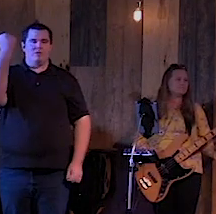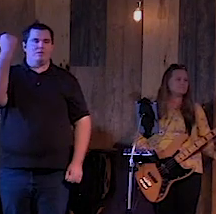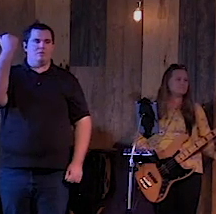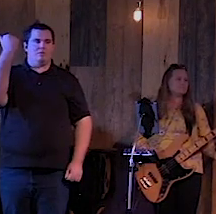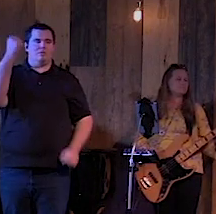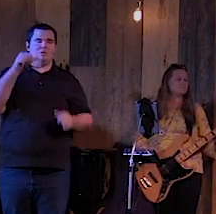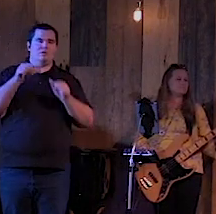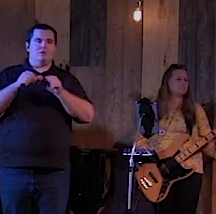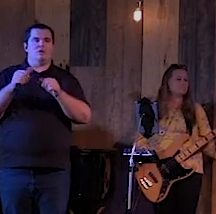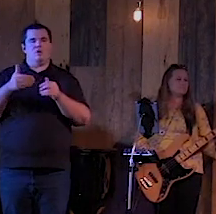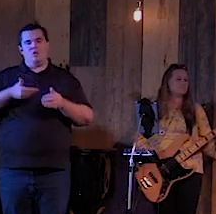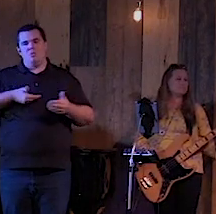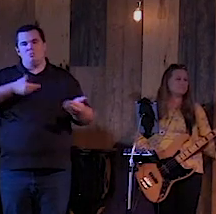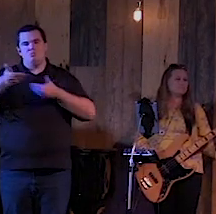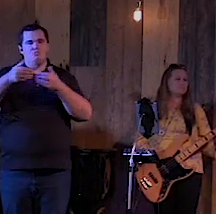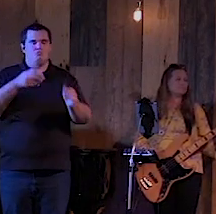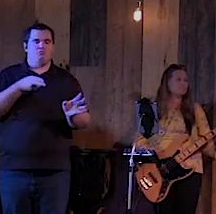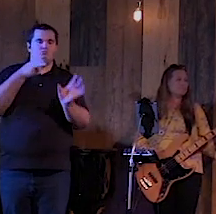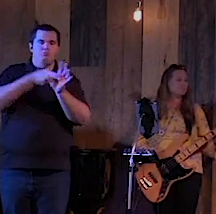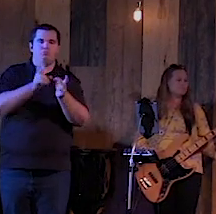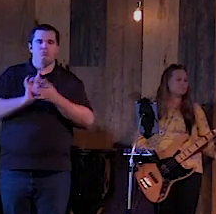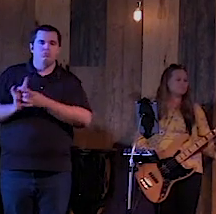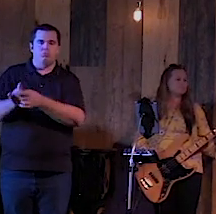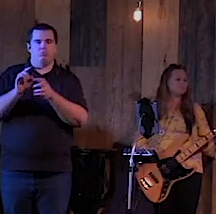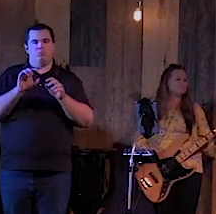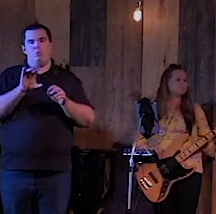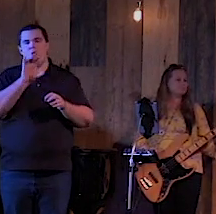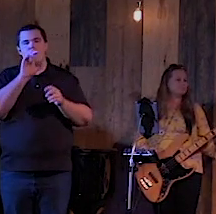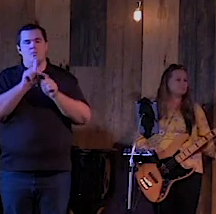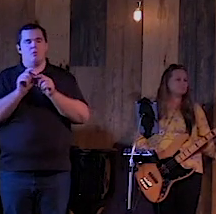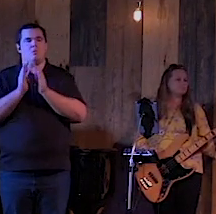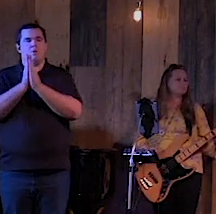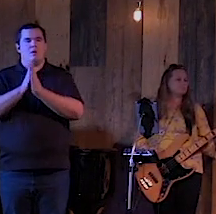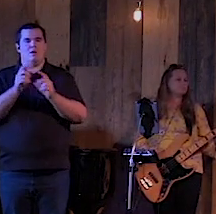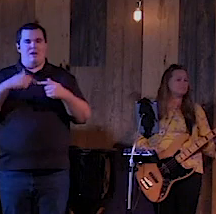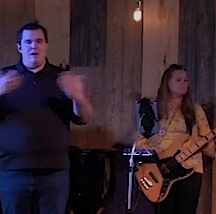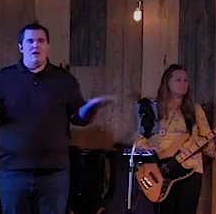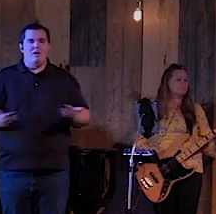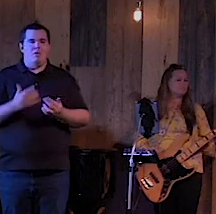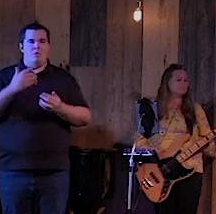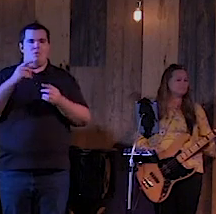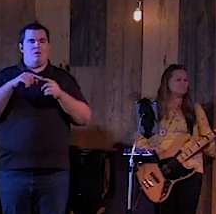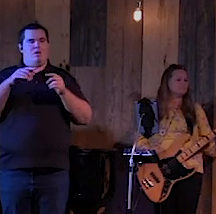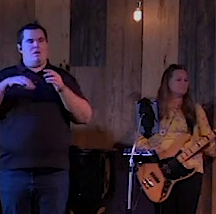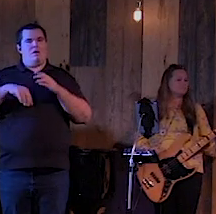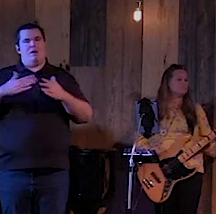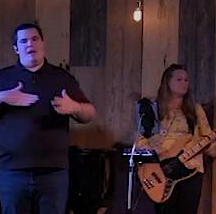to continue to invite people to join in with us and continue to pray. And we're here, but we wanted to let you